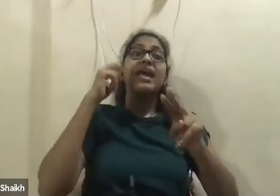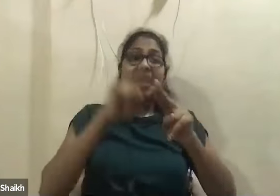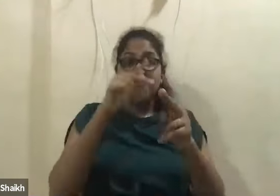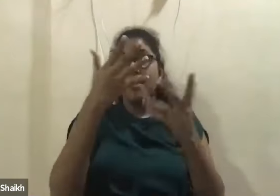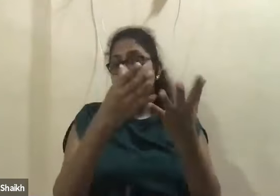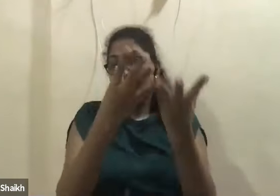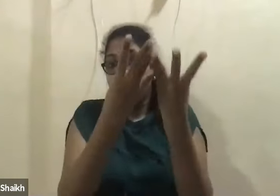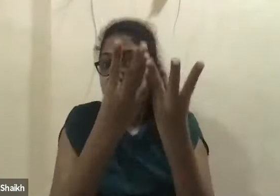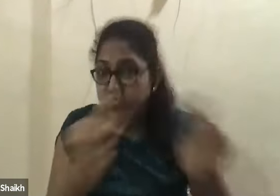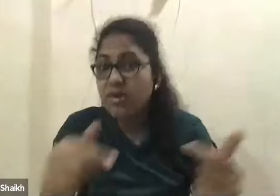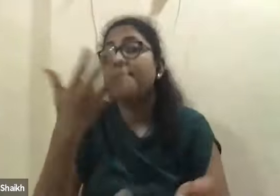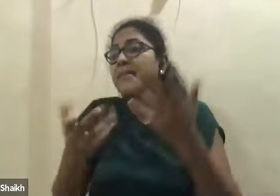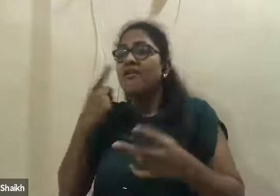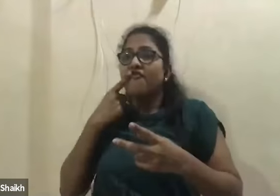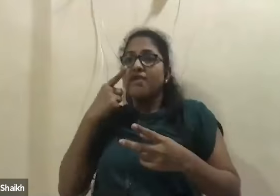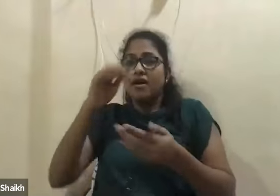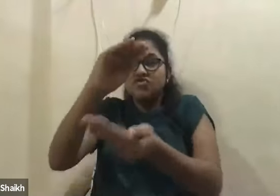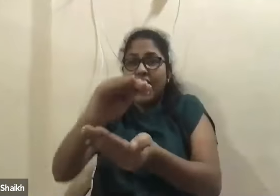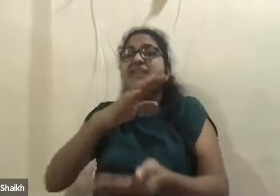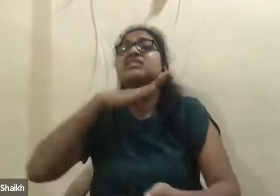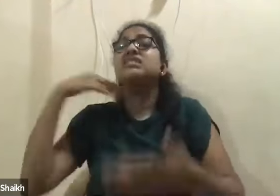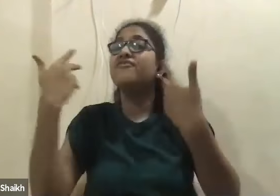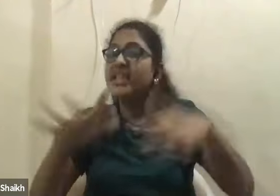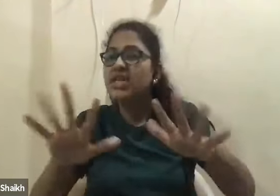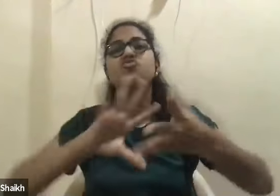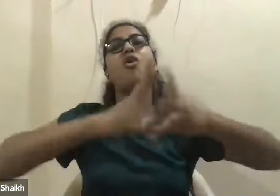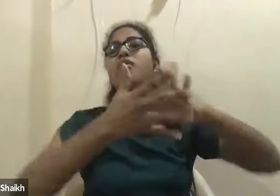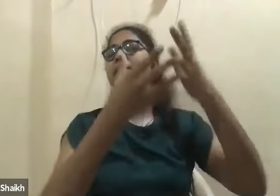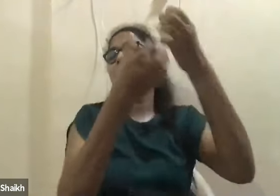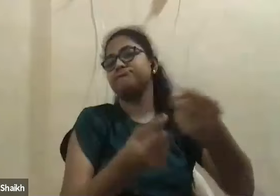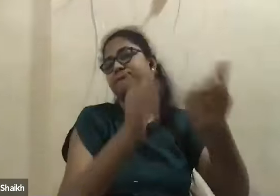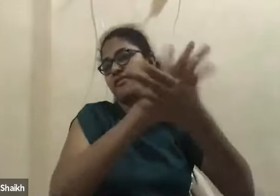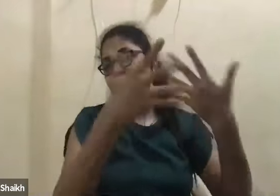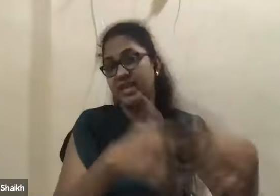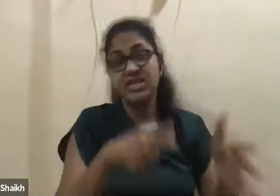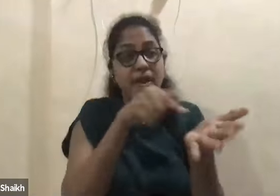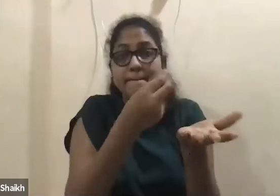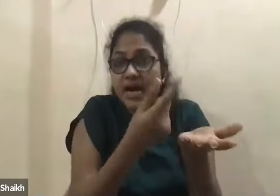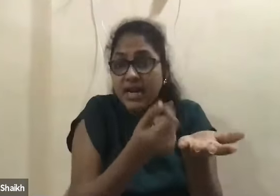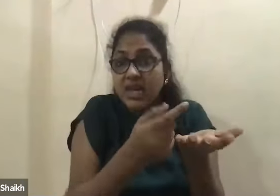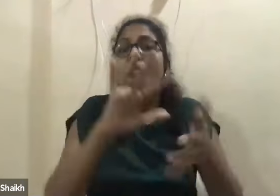the beneficiary automatically. Otherwise, if the trustees want, then they can, you